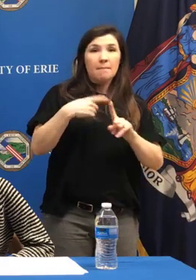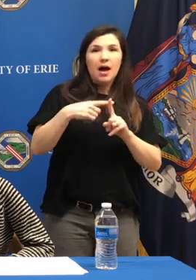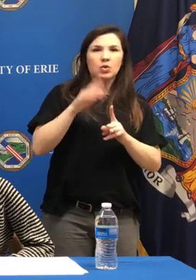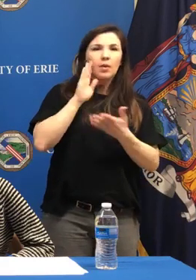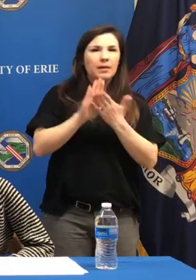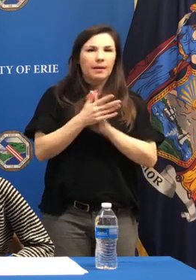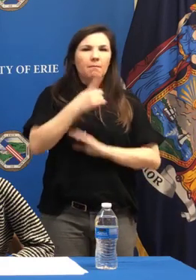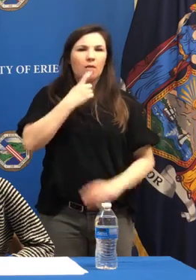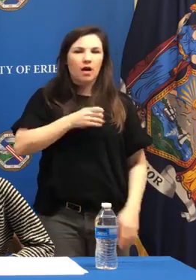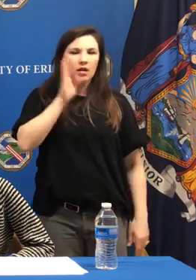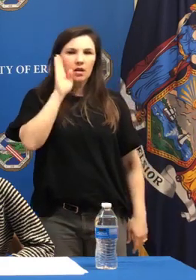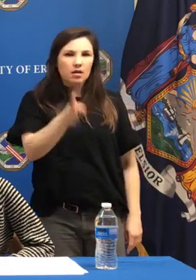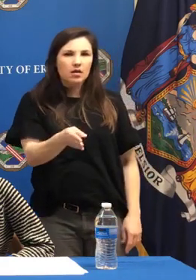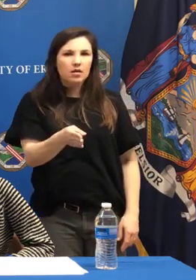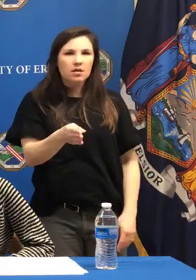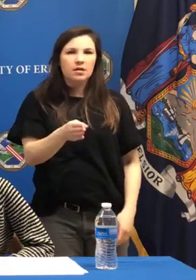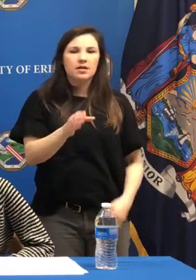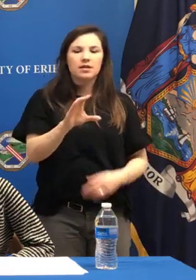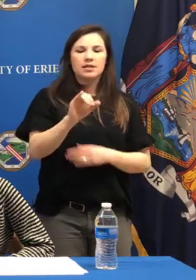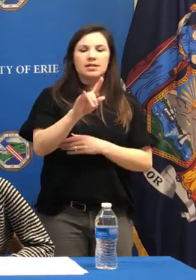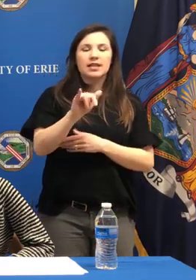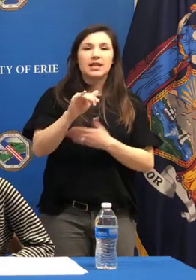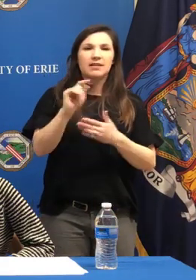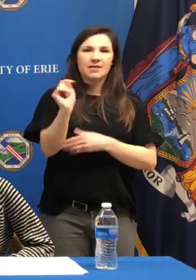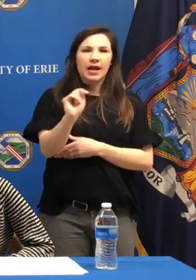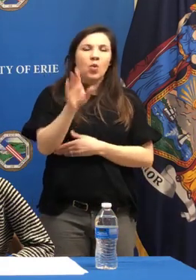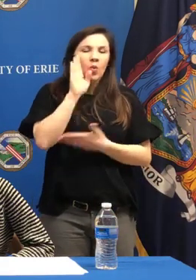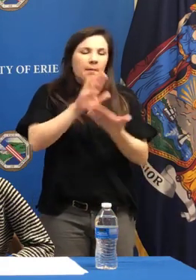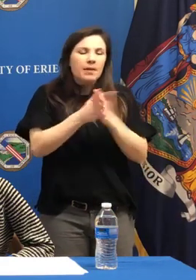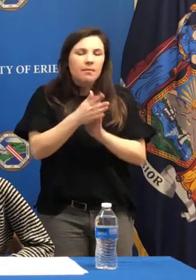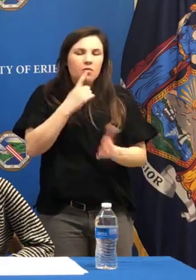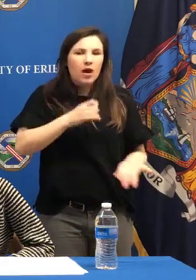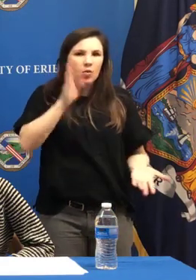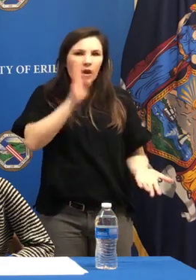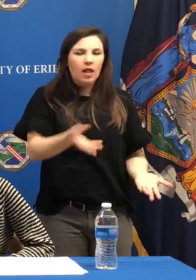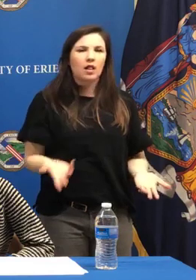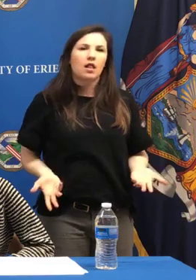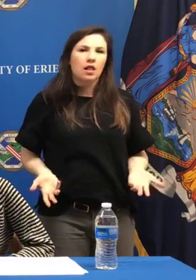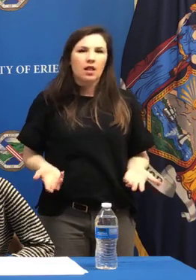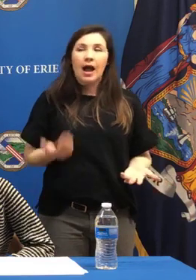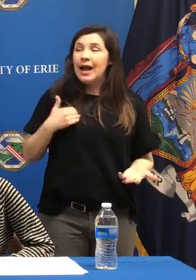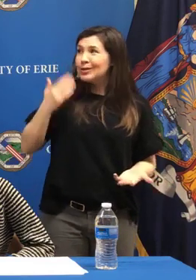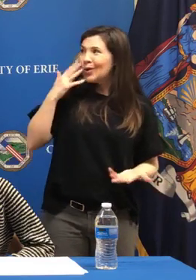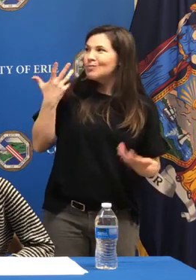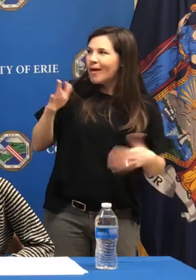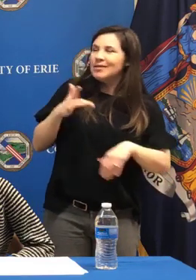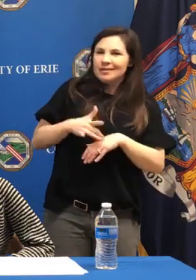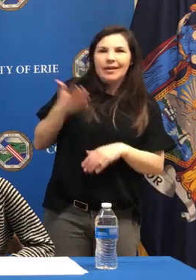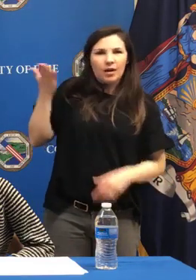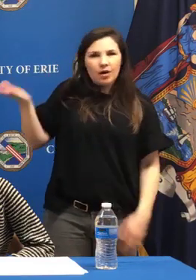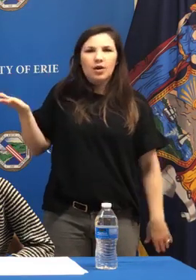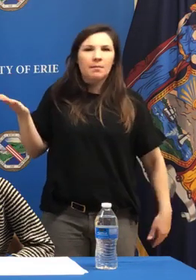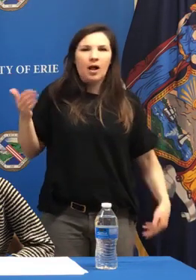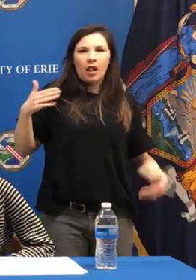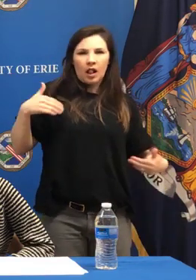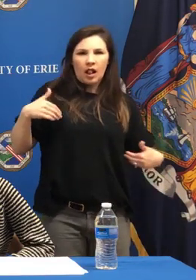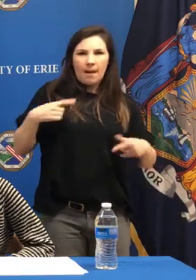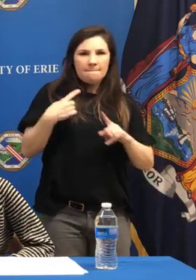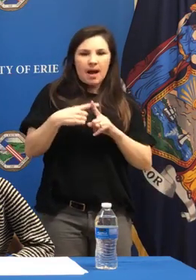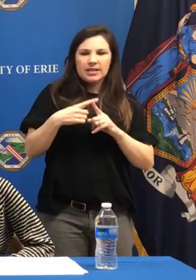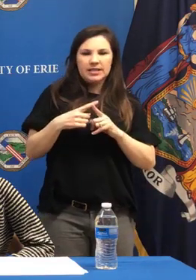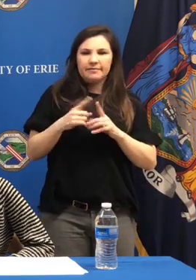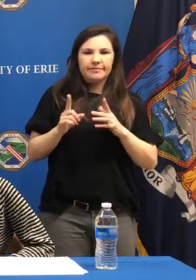red. City of Tonawanda on the top will turn to red. We know it's probably there. We just don't have a positive case